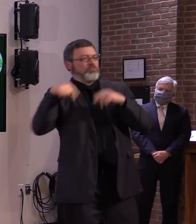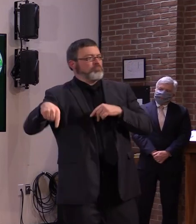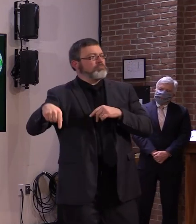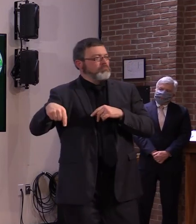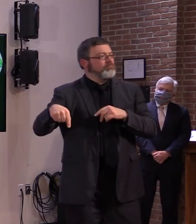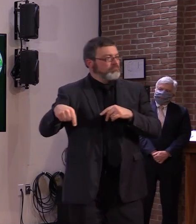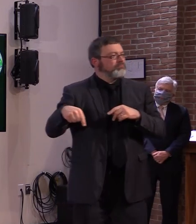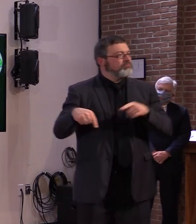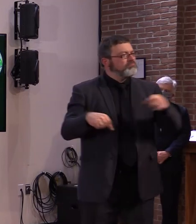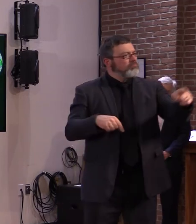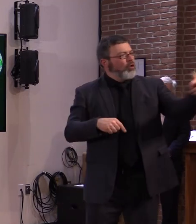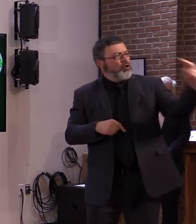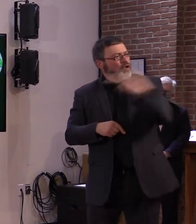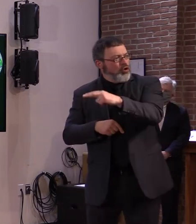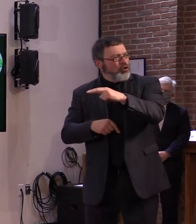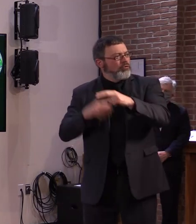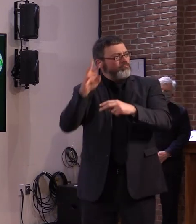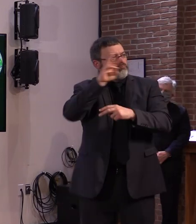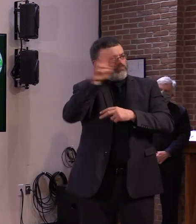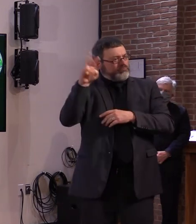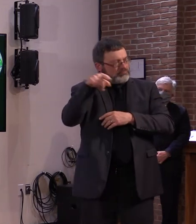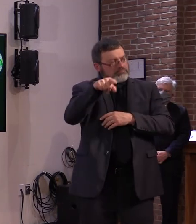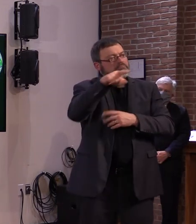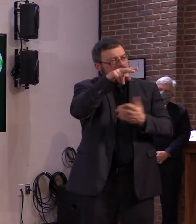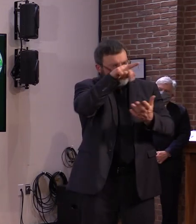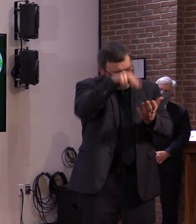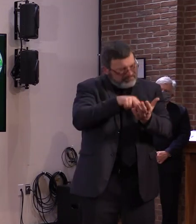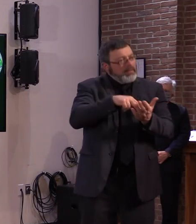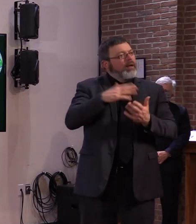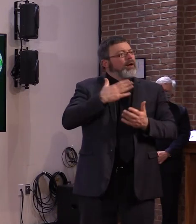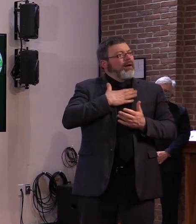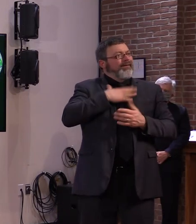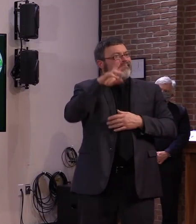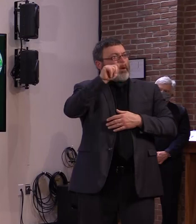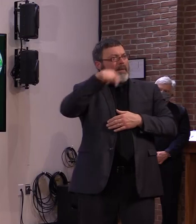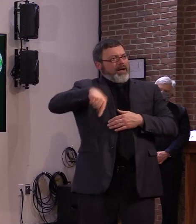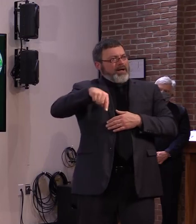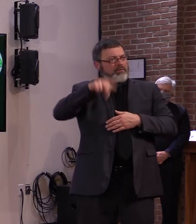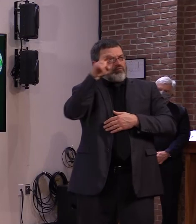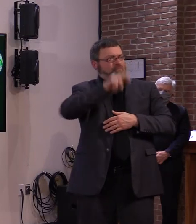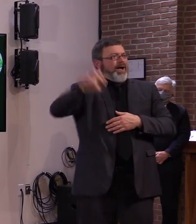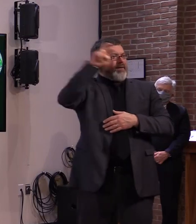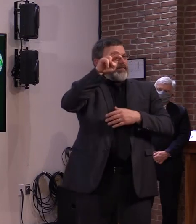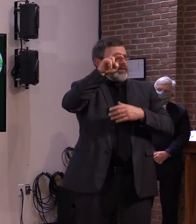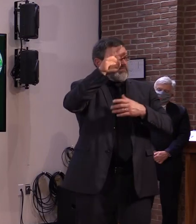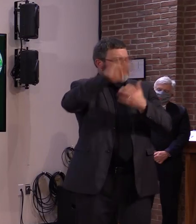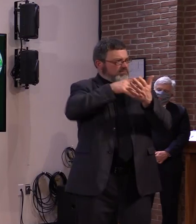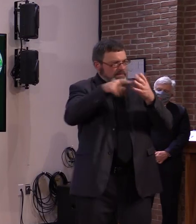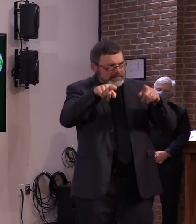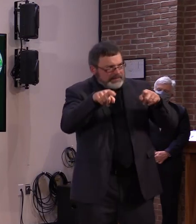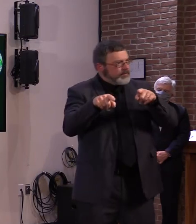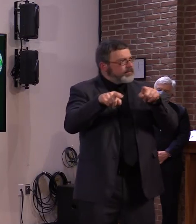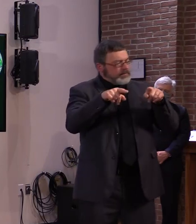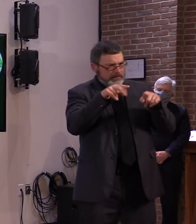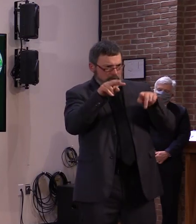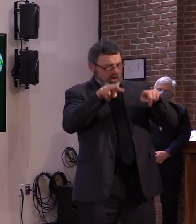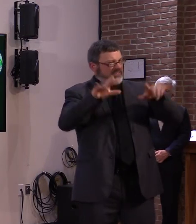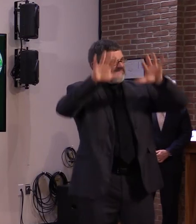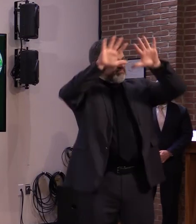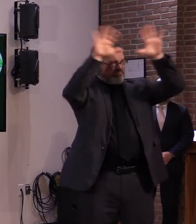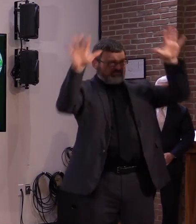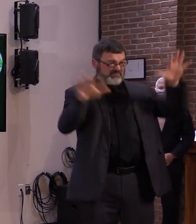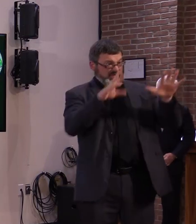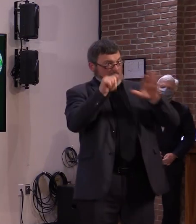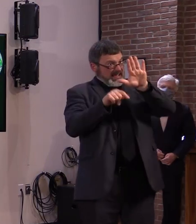map before making your plans. The travel map's updated every Tuesday, so you need to be aware of the conditions of where you're traveling to, or in the case